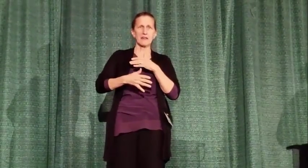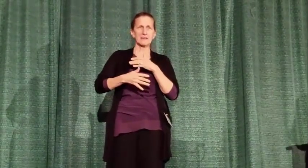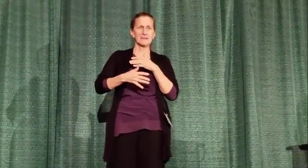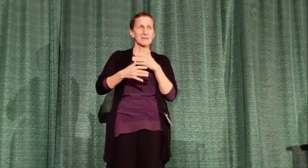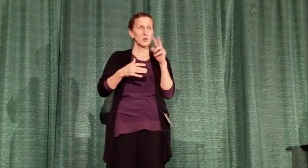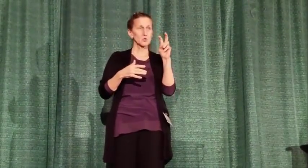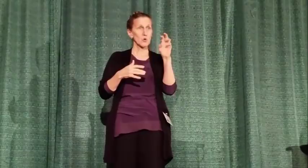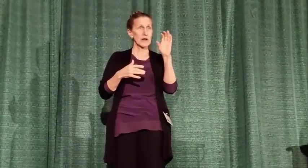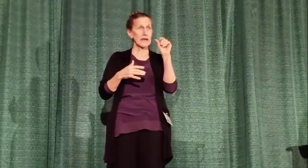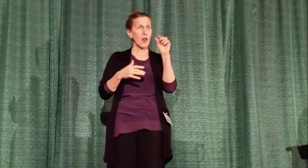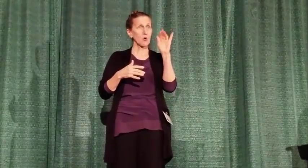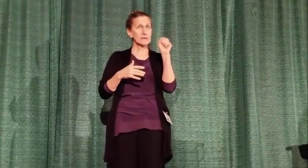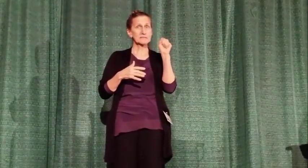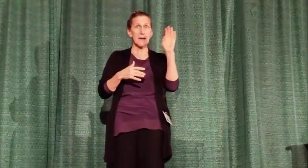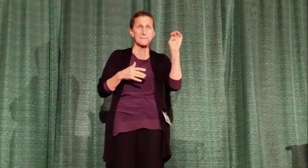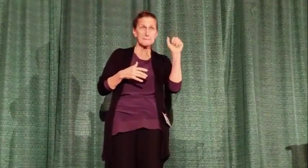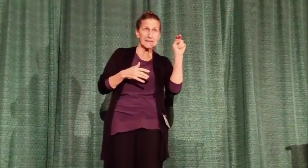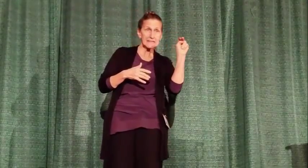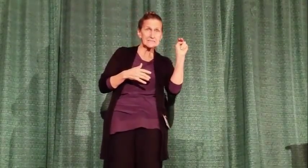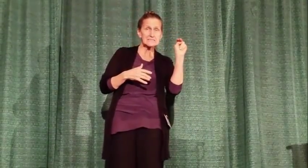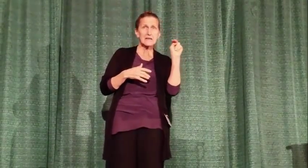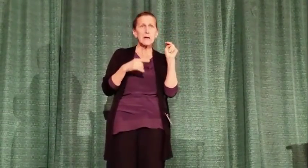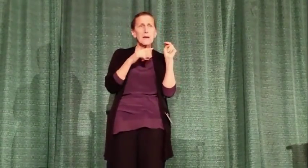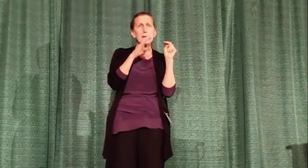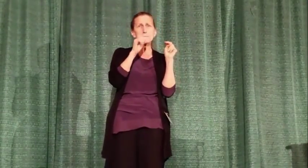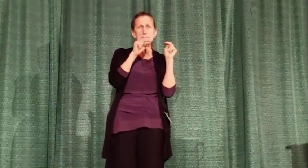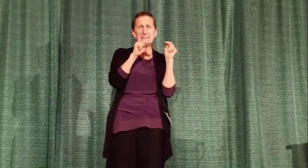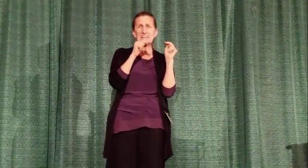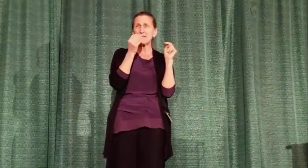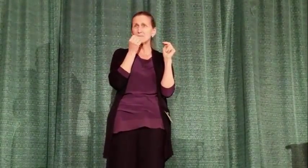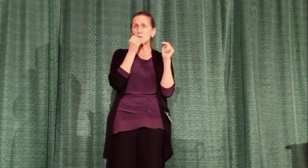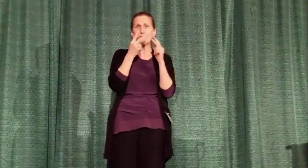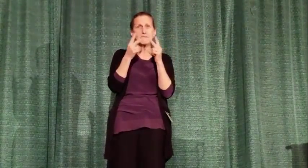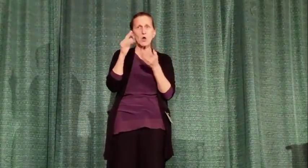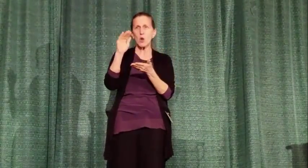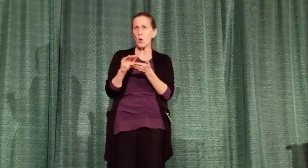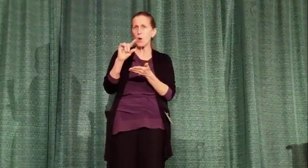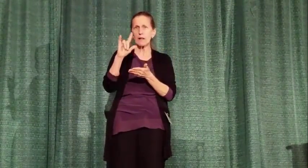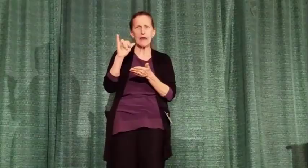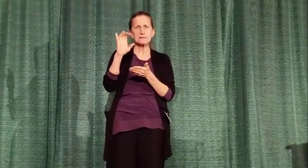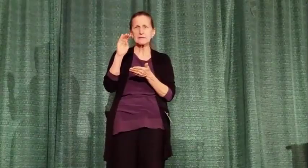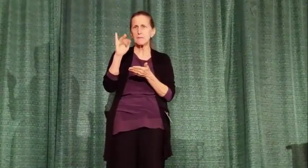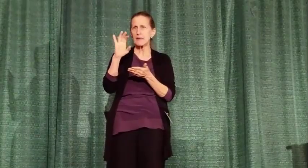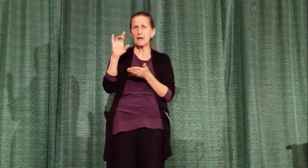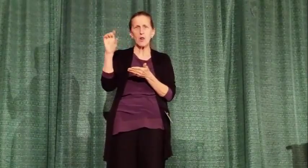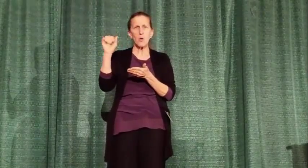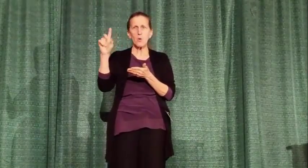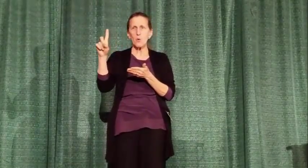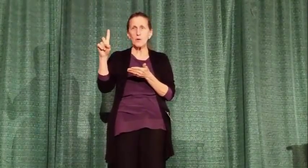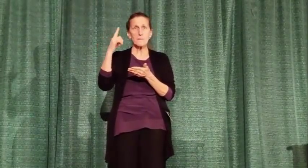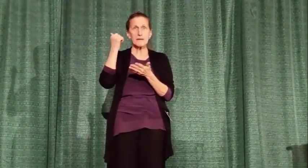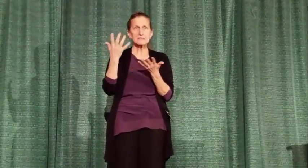200 calories from beans, but beans are an example of a food with a very low glycemic load because